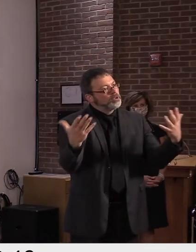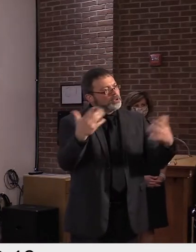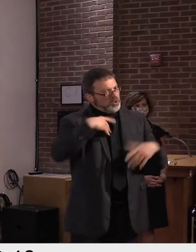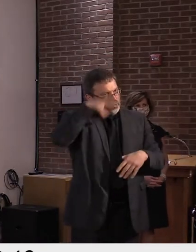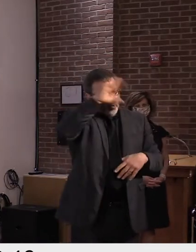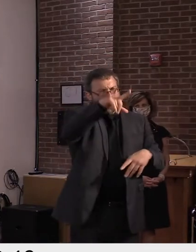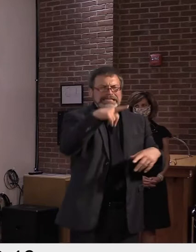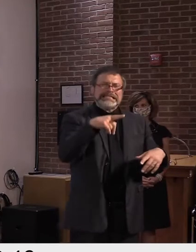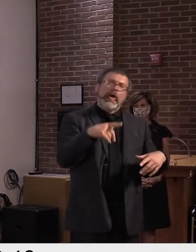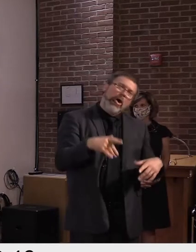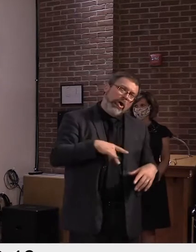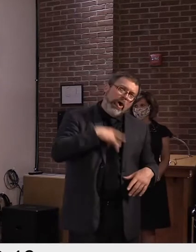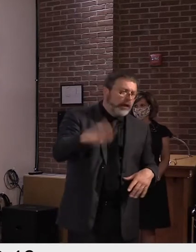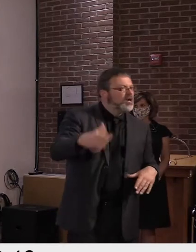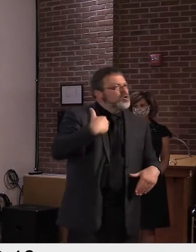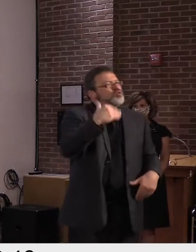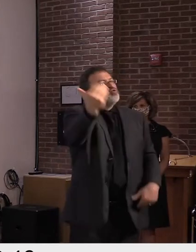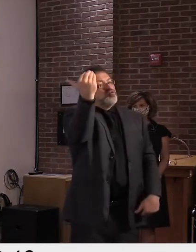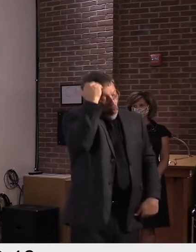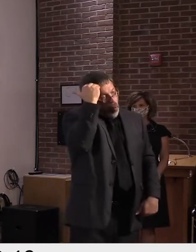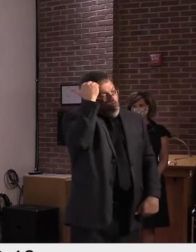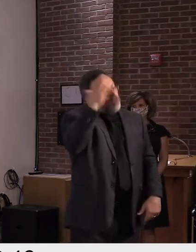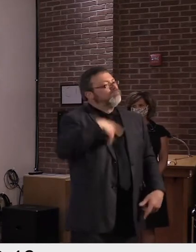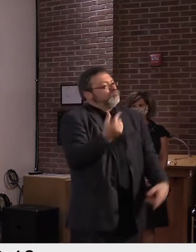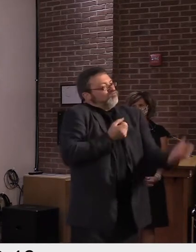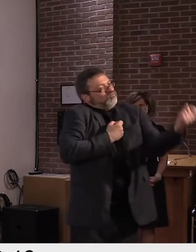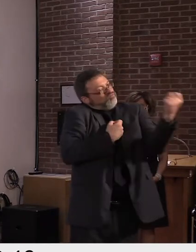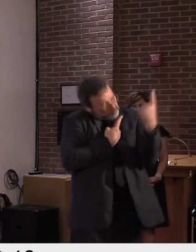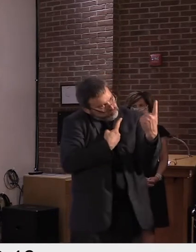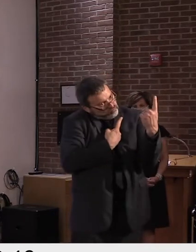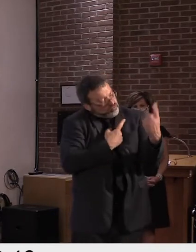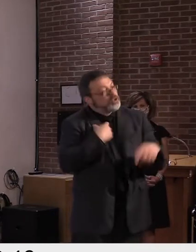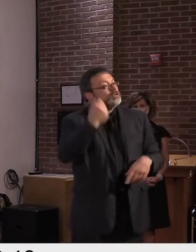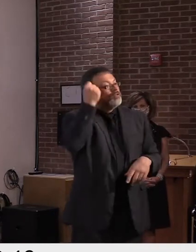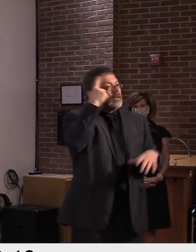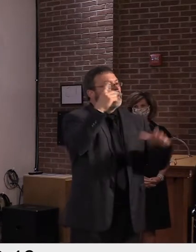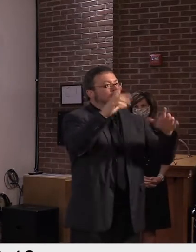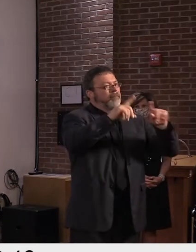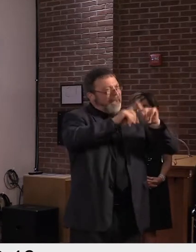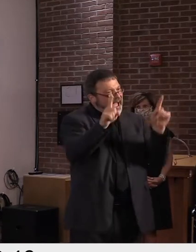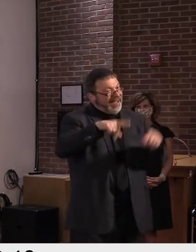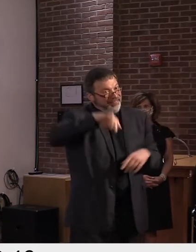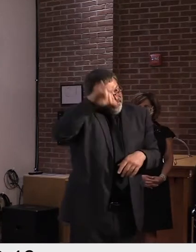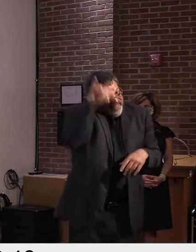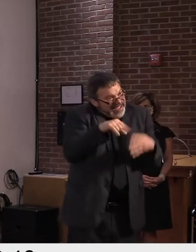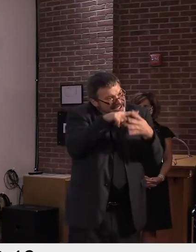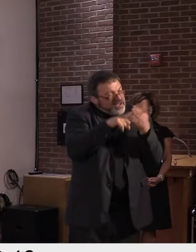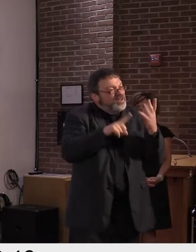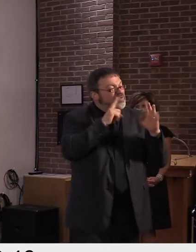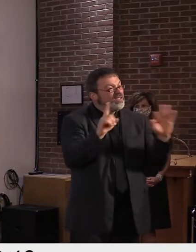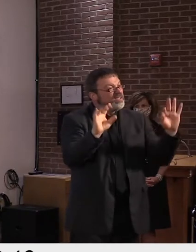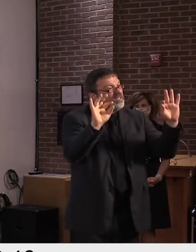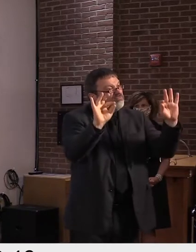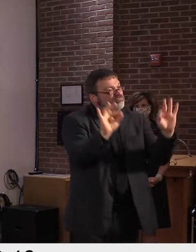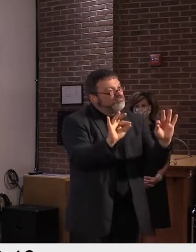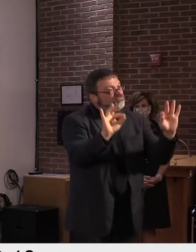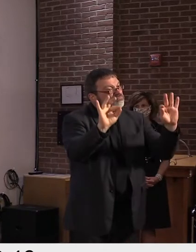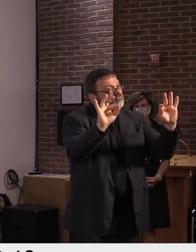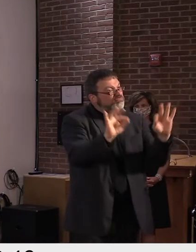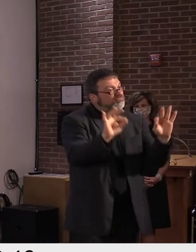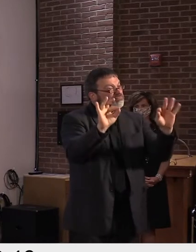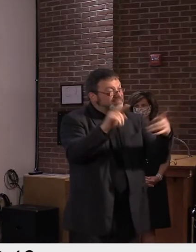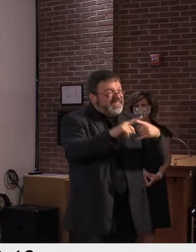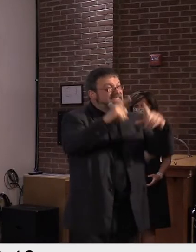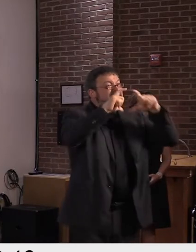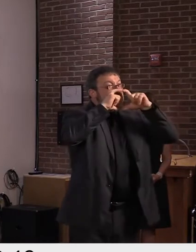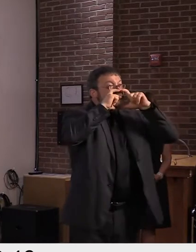to just the four simple things for all of us to have on our to-do list every day. Wearing the facial coverings,